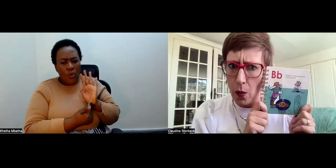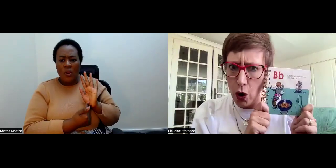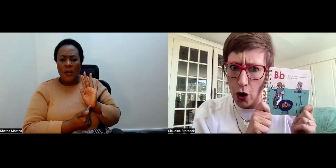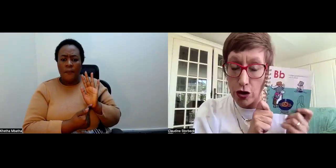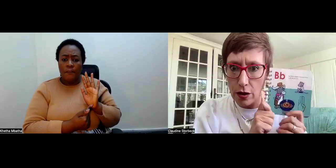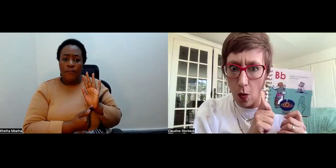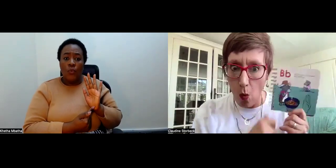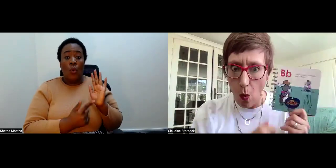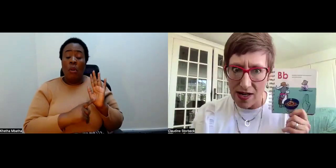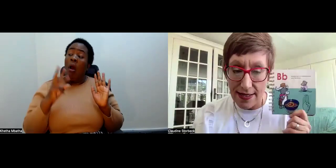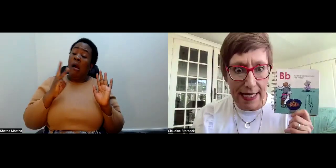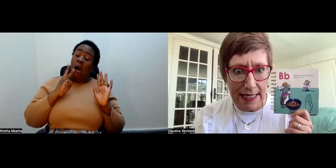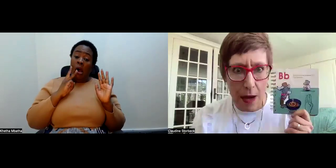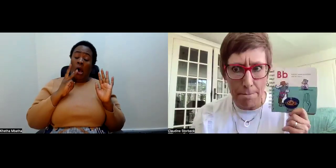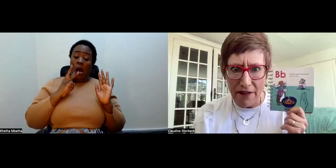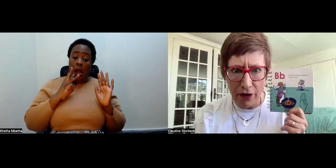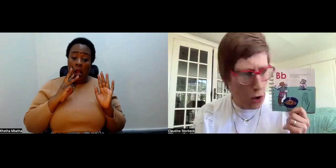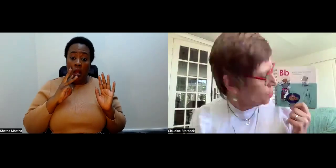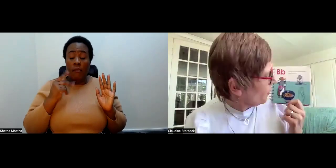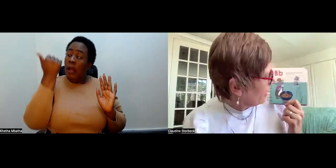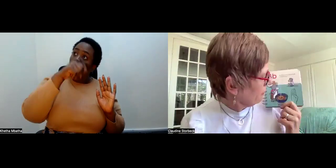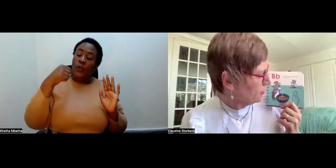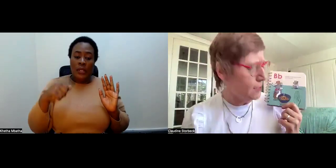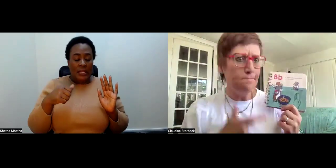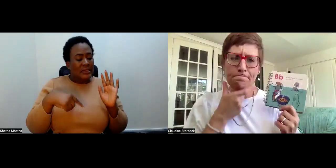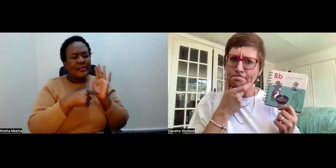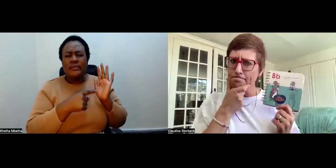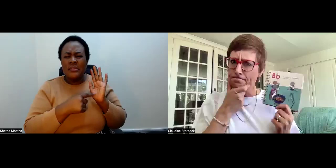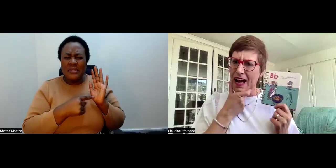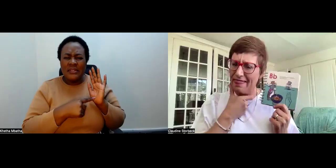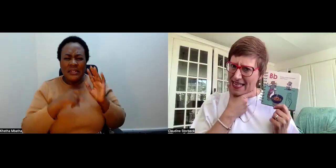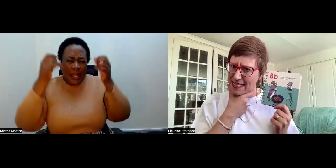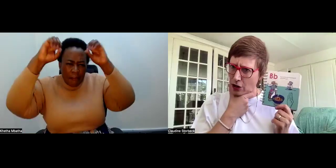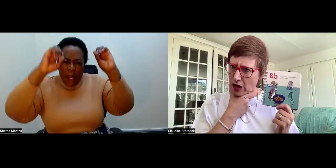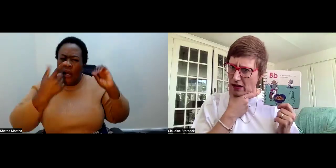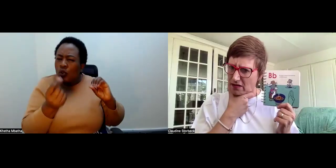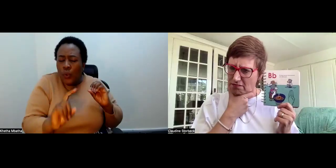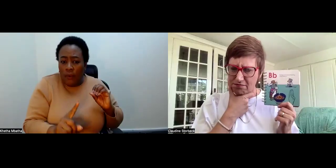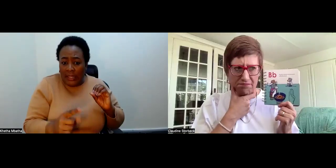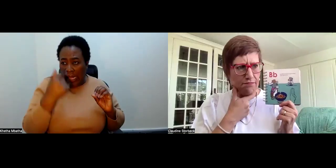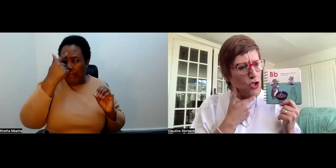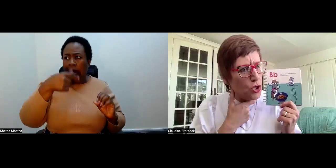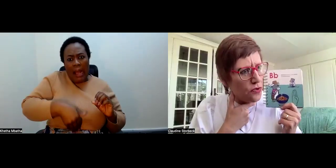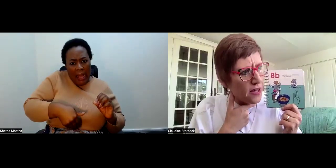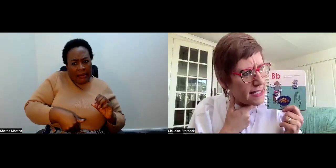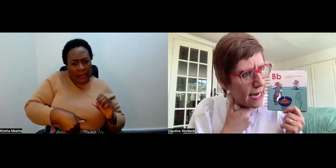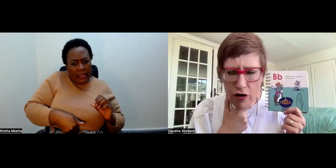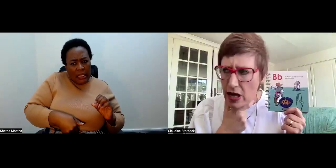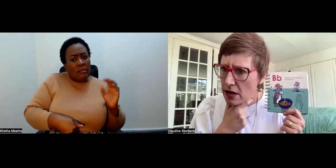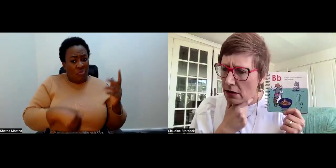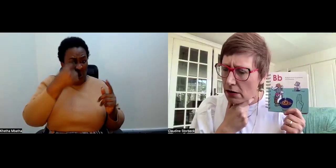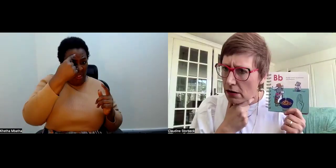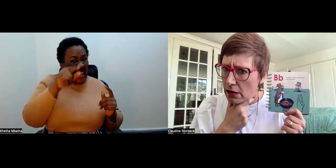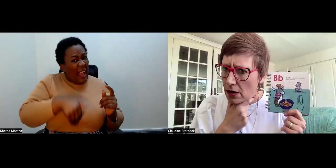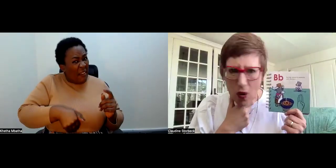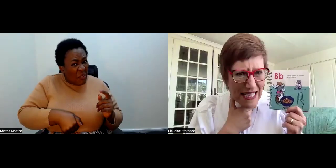Oh my word, what is Buffalo doing? I think he's hungry. Do you think he's